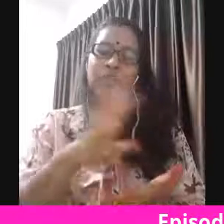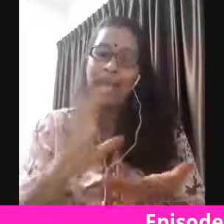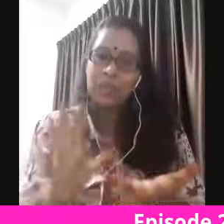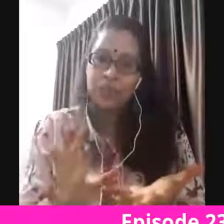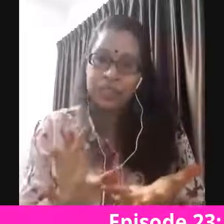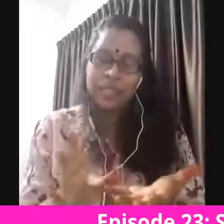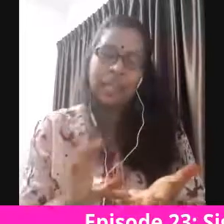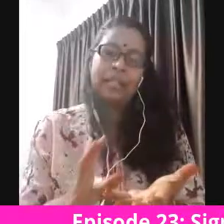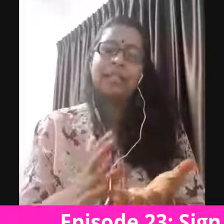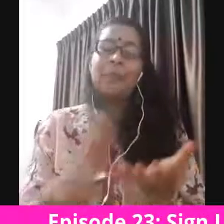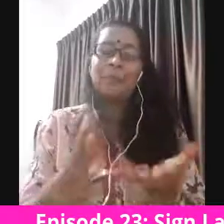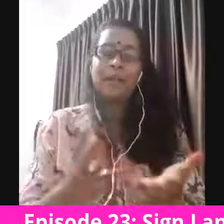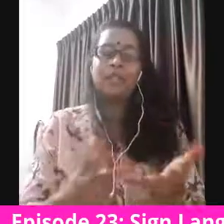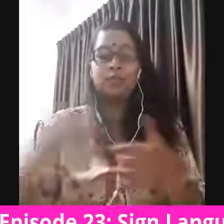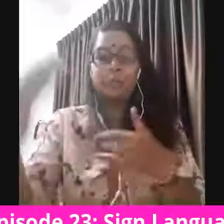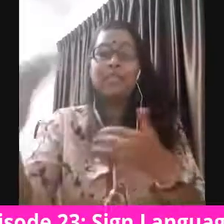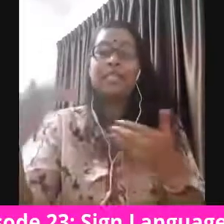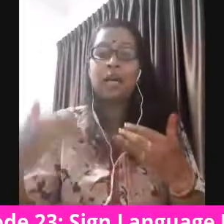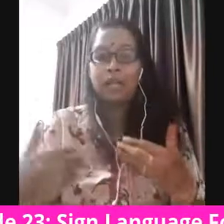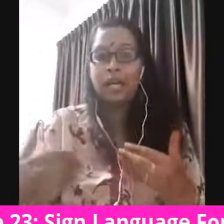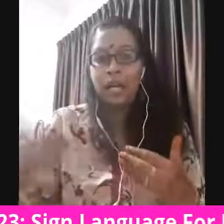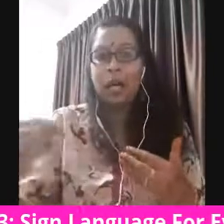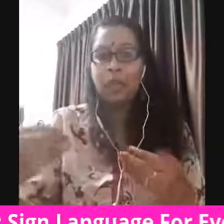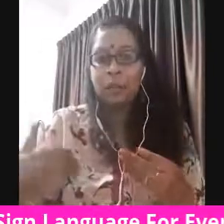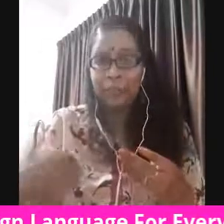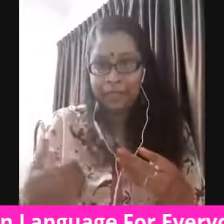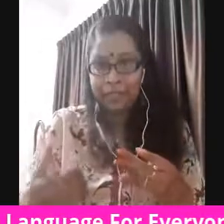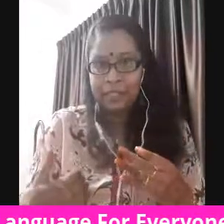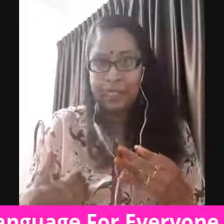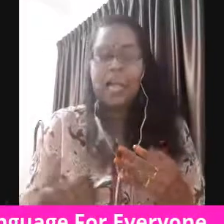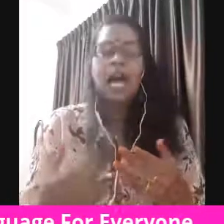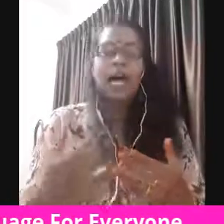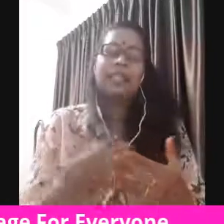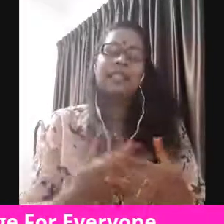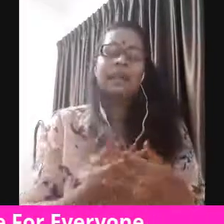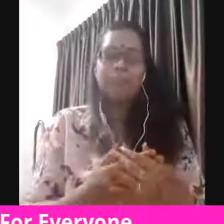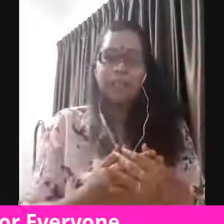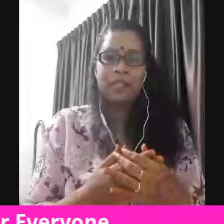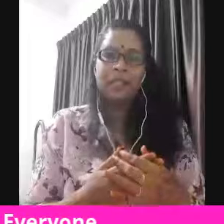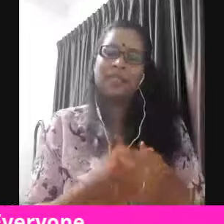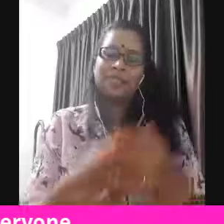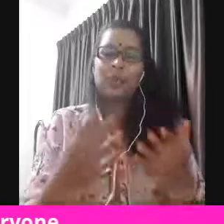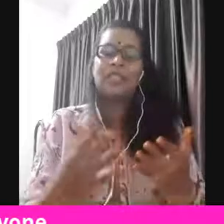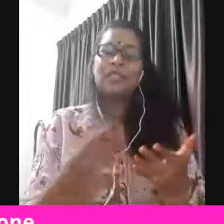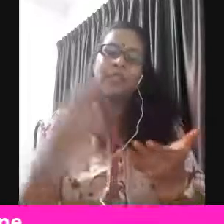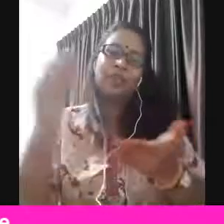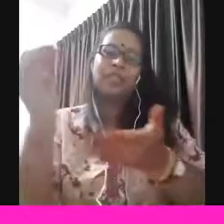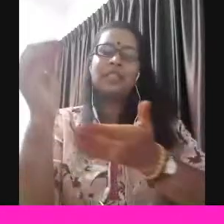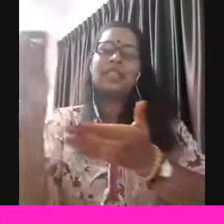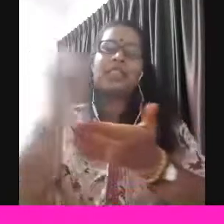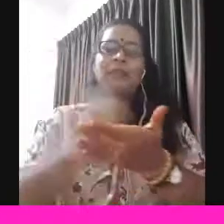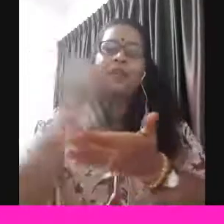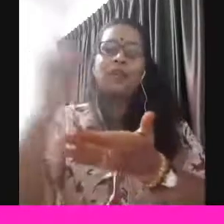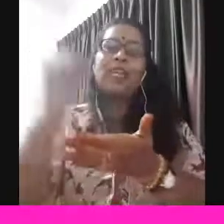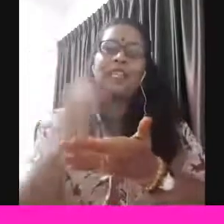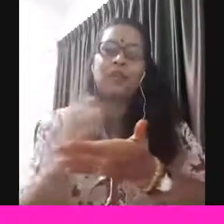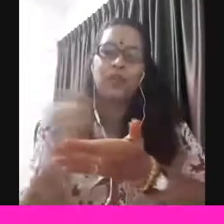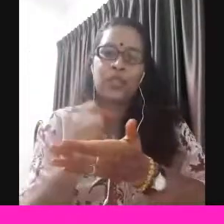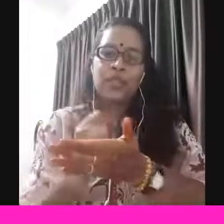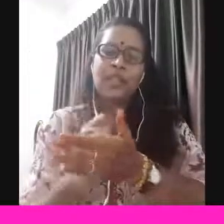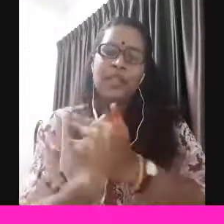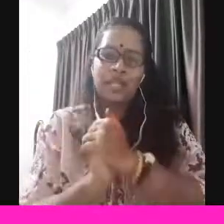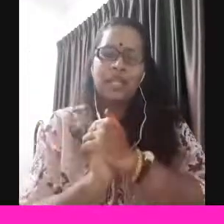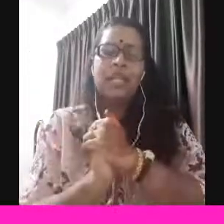So they will answer it, and some parents will print out our practices, and mhm, some parents, mhm, students, they will just write